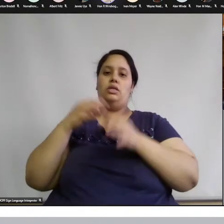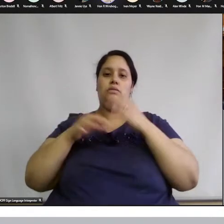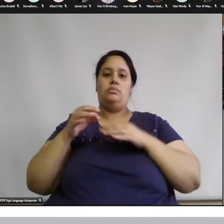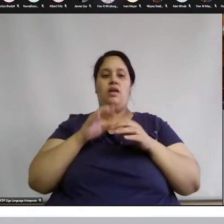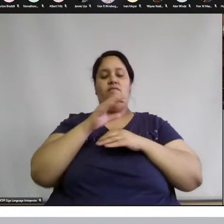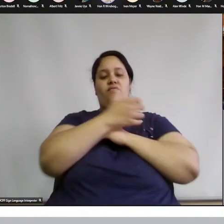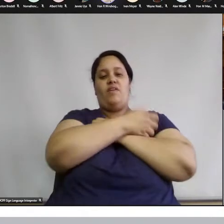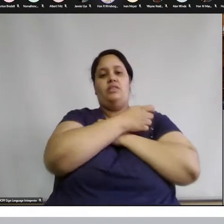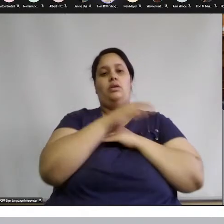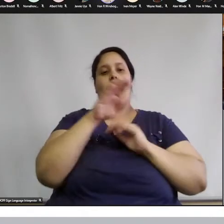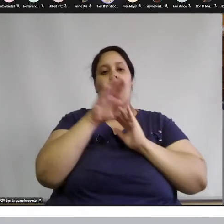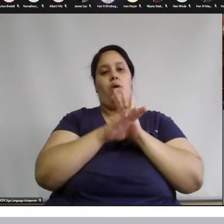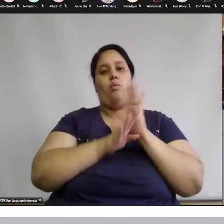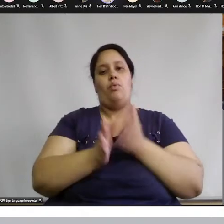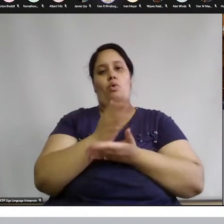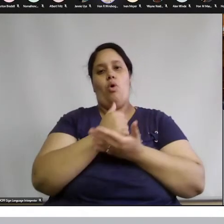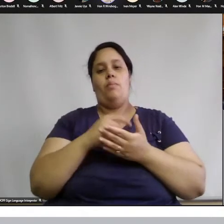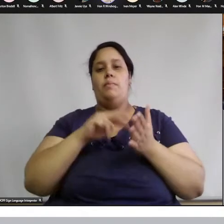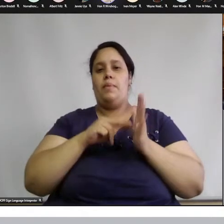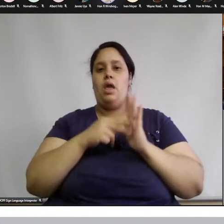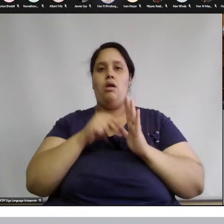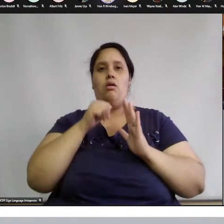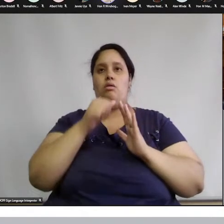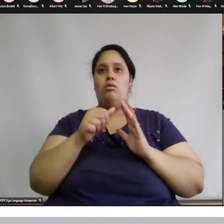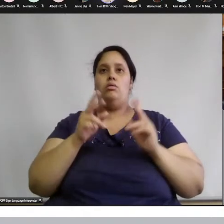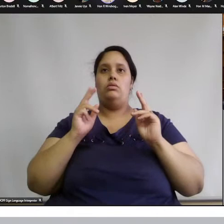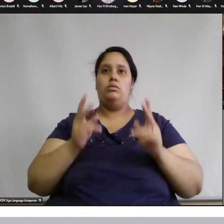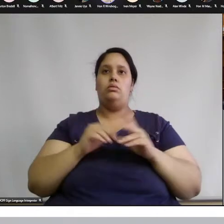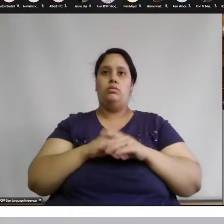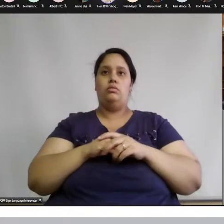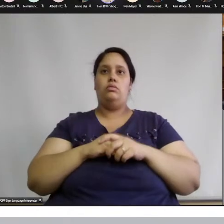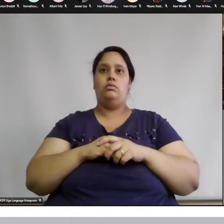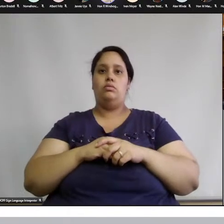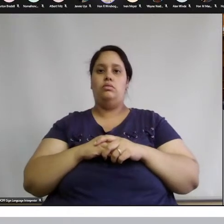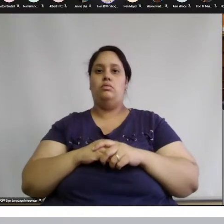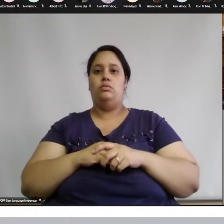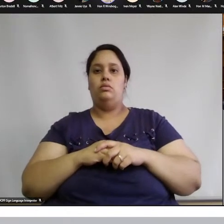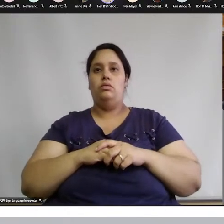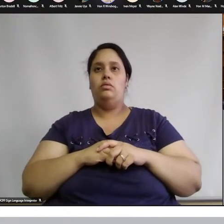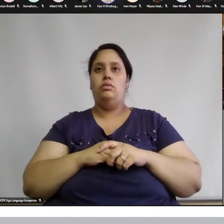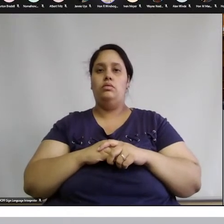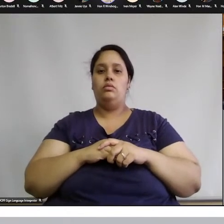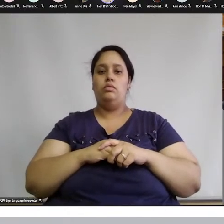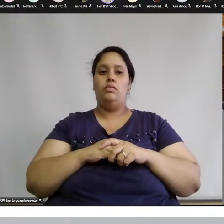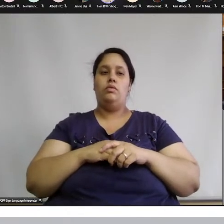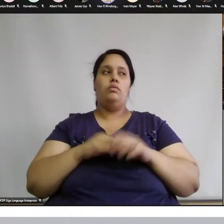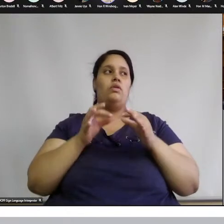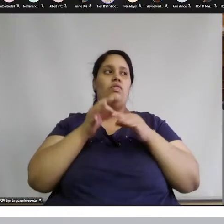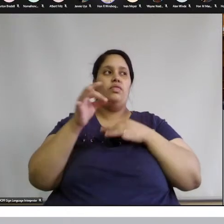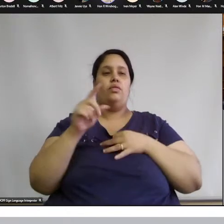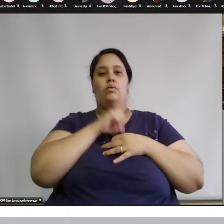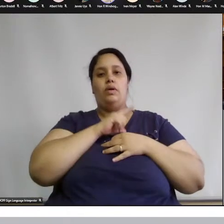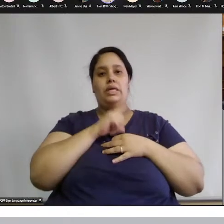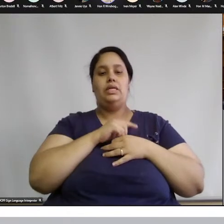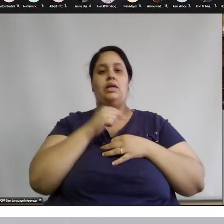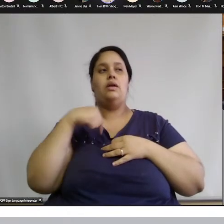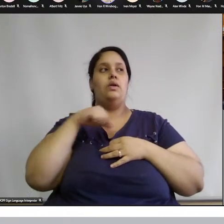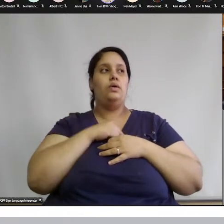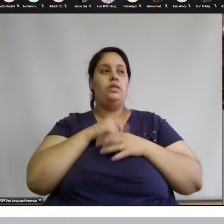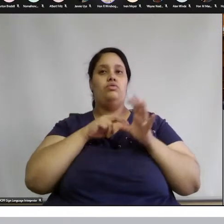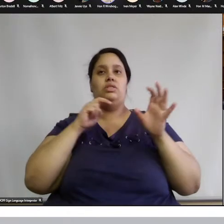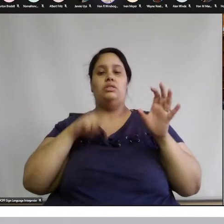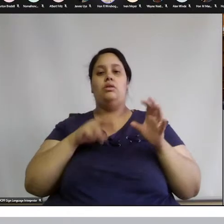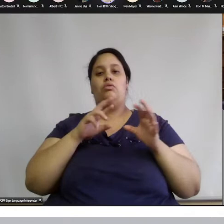vaccine procurement plan was not only unnecessary, but it was also a dismal failure. As a